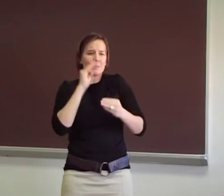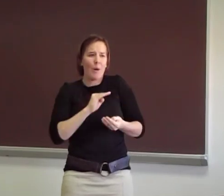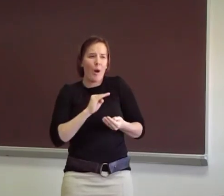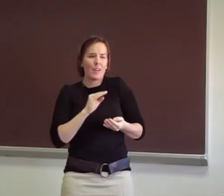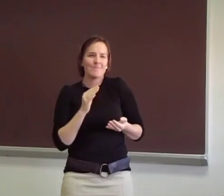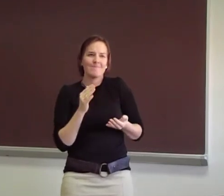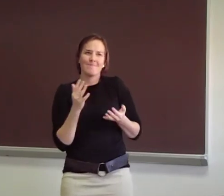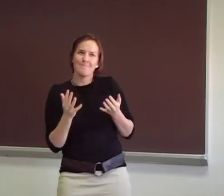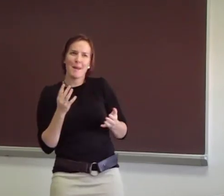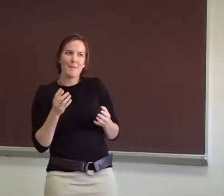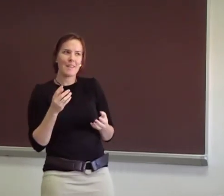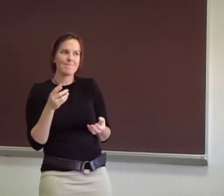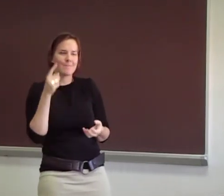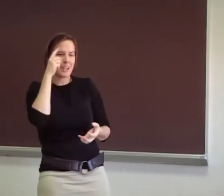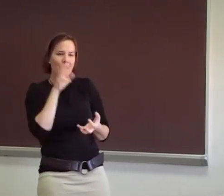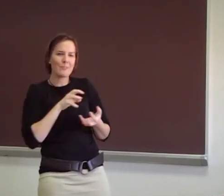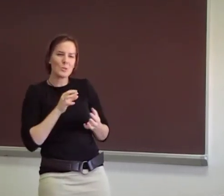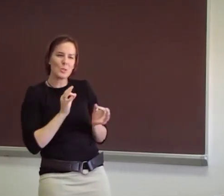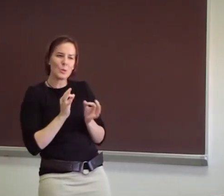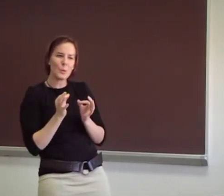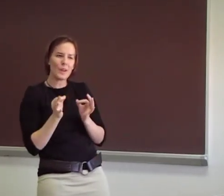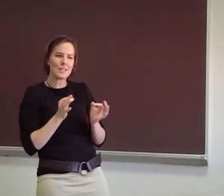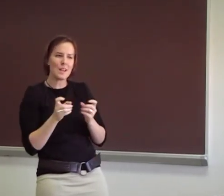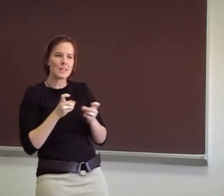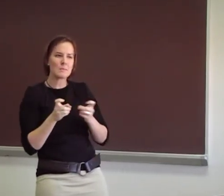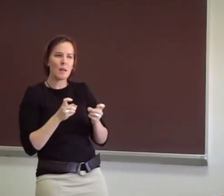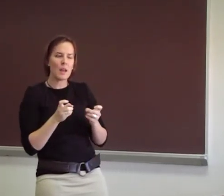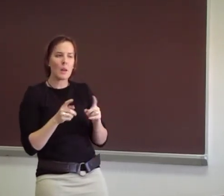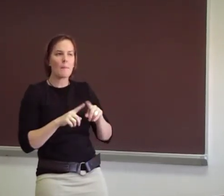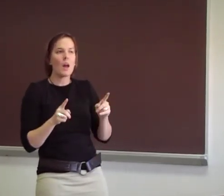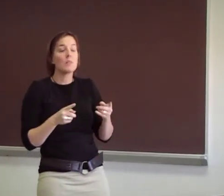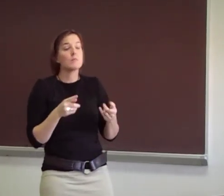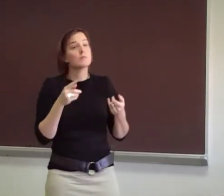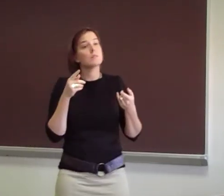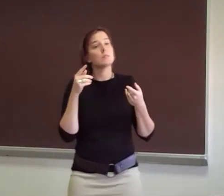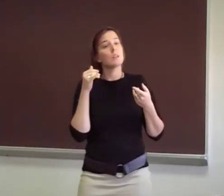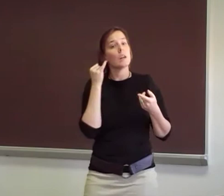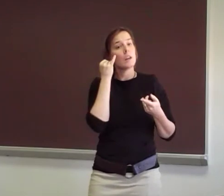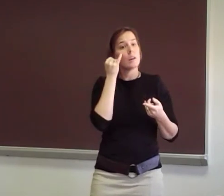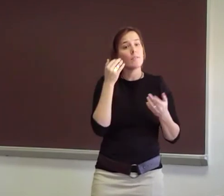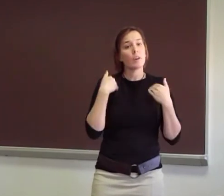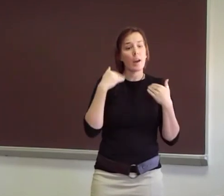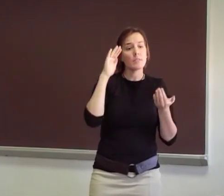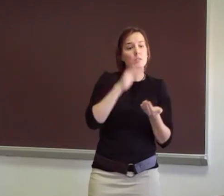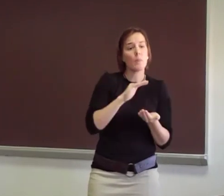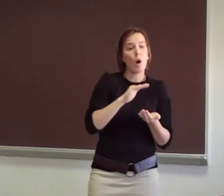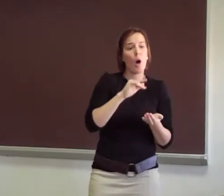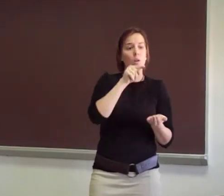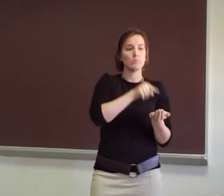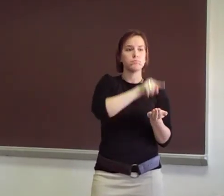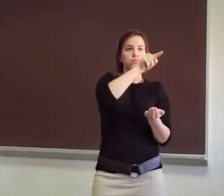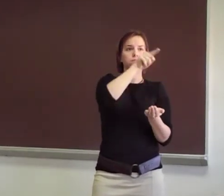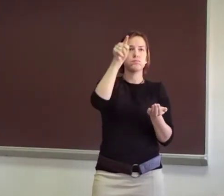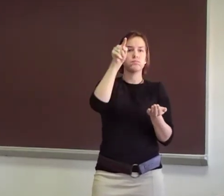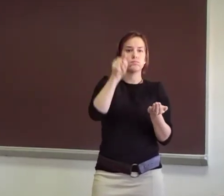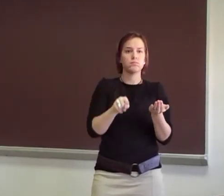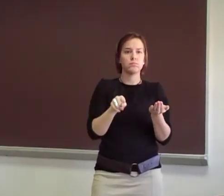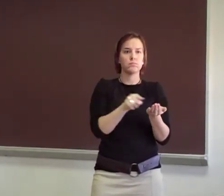a square that we draw around it, okay, and that square is